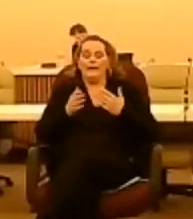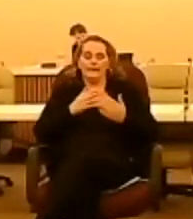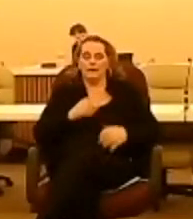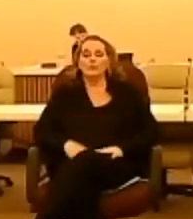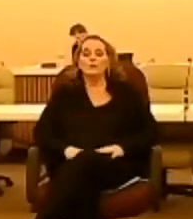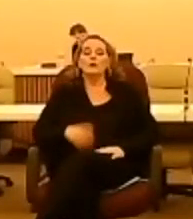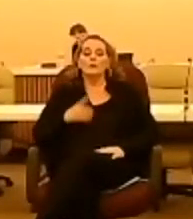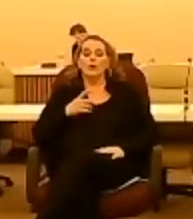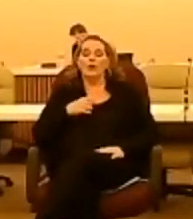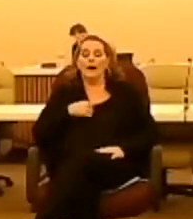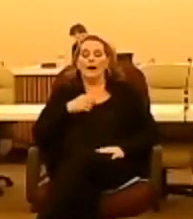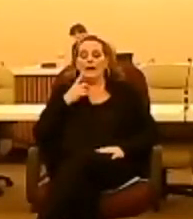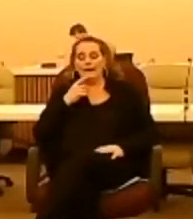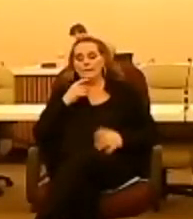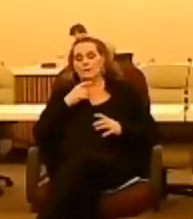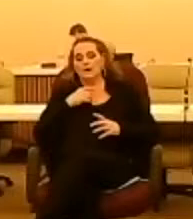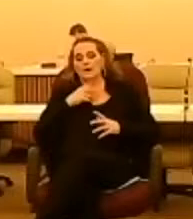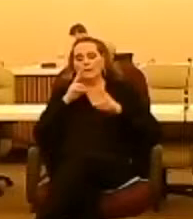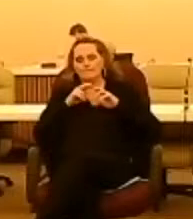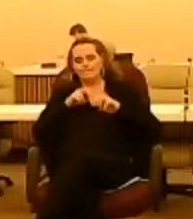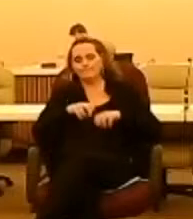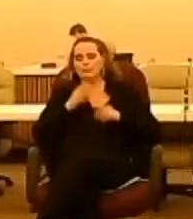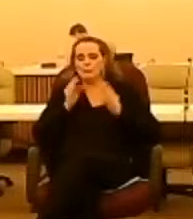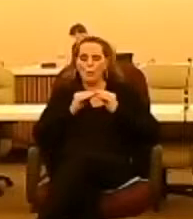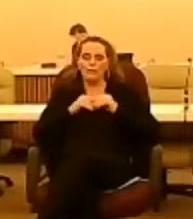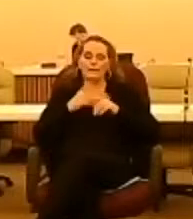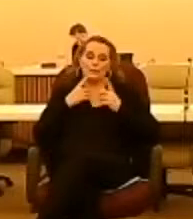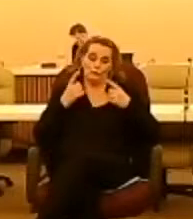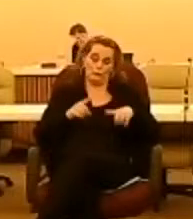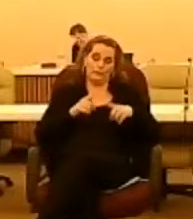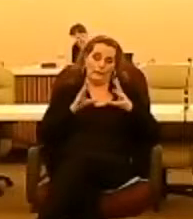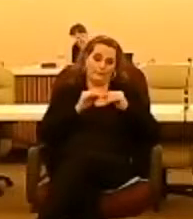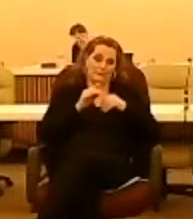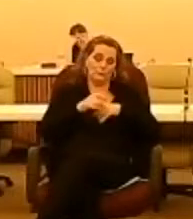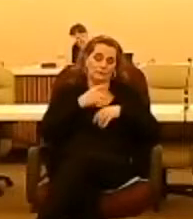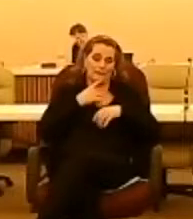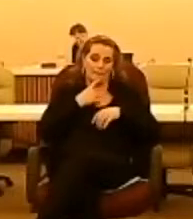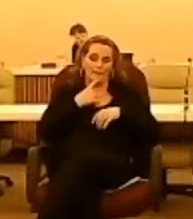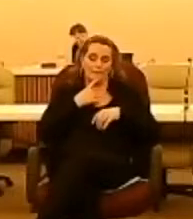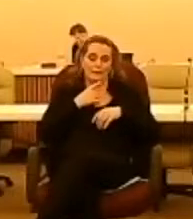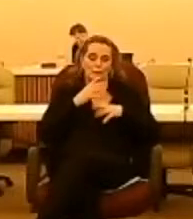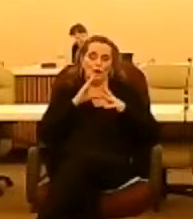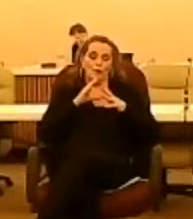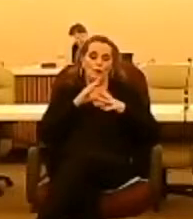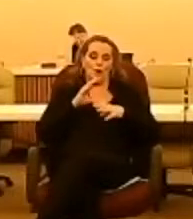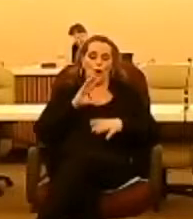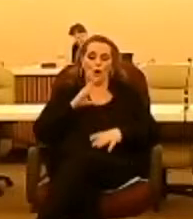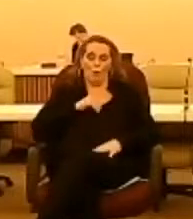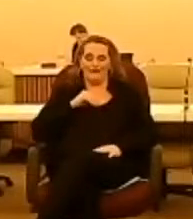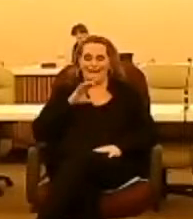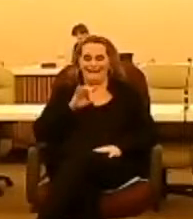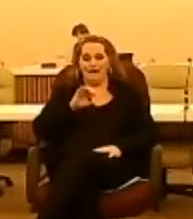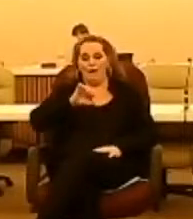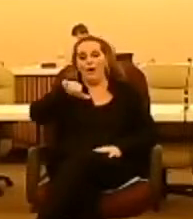looked into it a little bit more. During that meeting, you said they owned 8 other stores and 2 in the city.